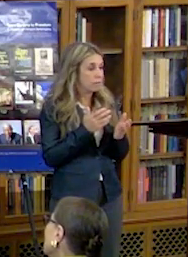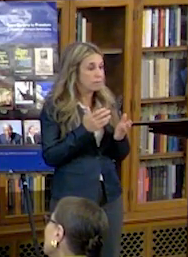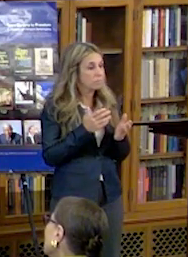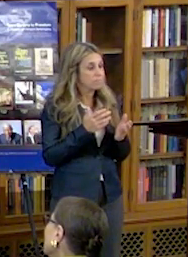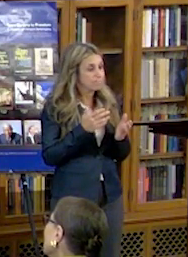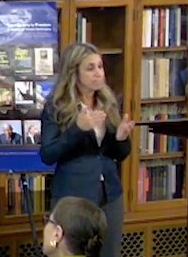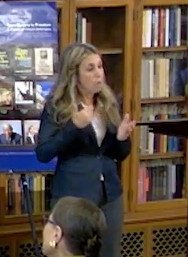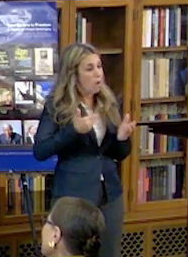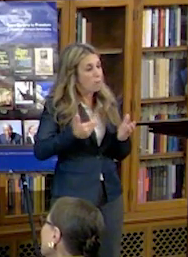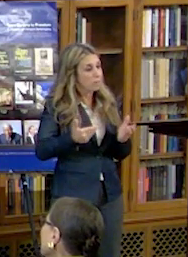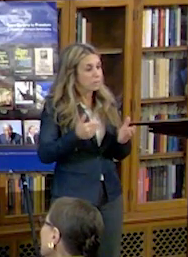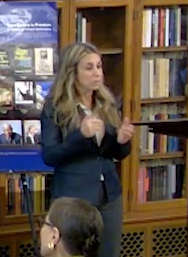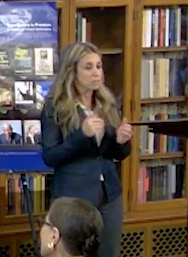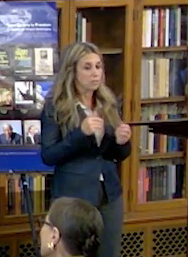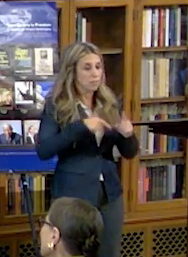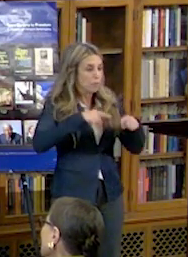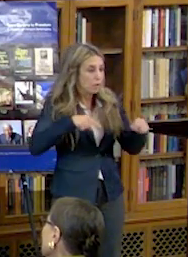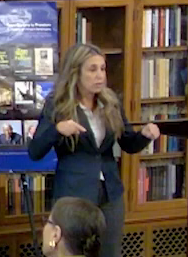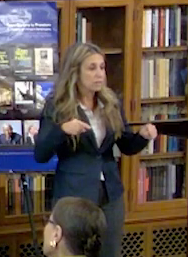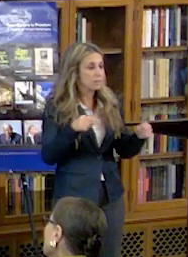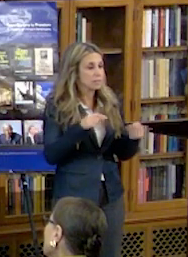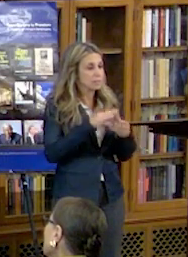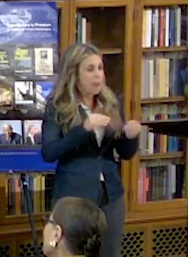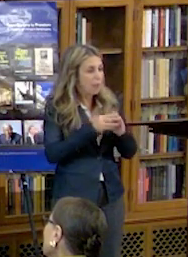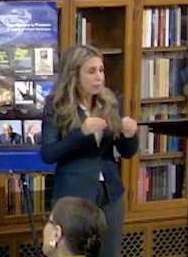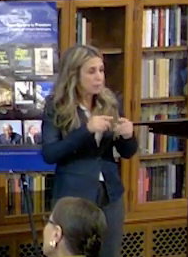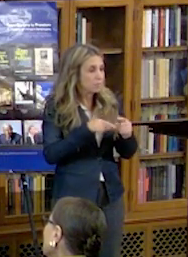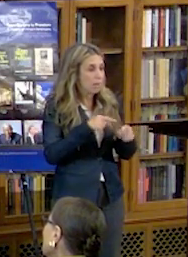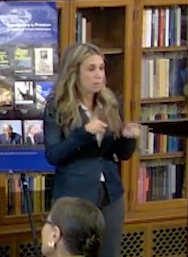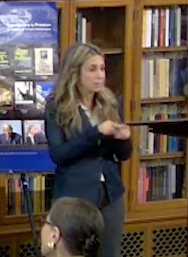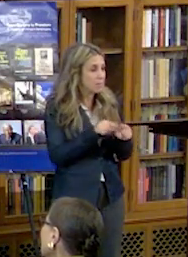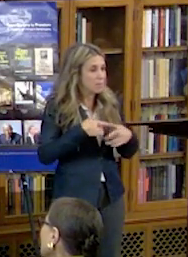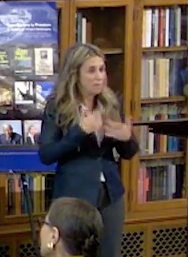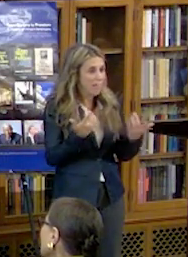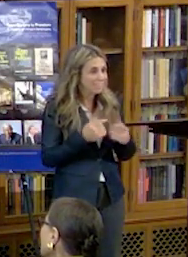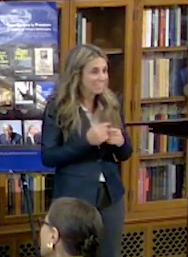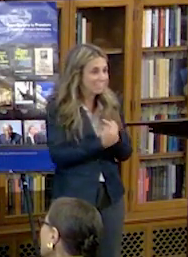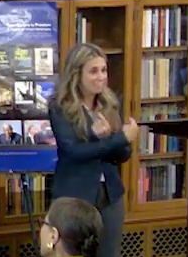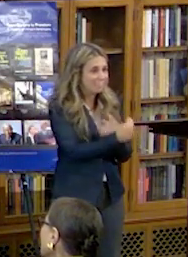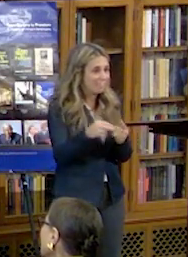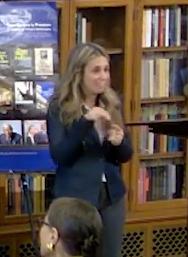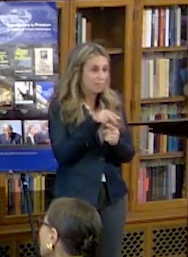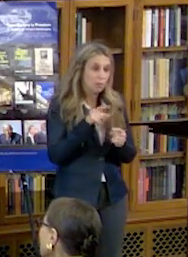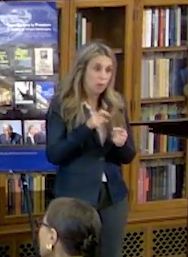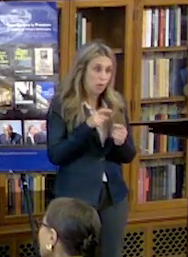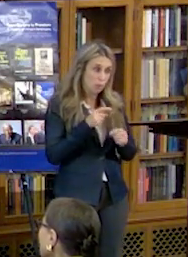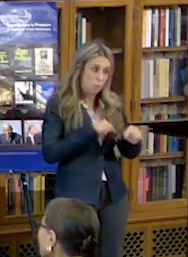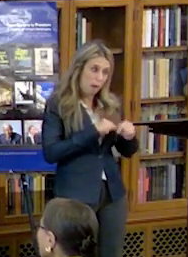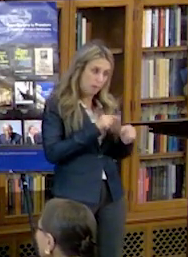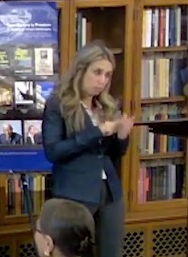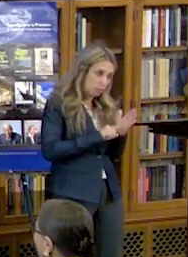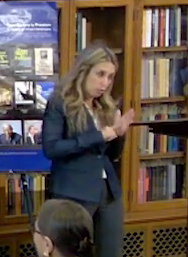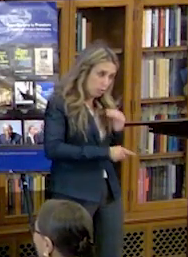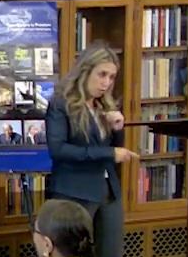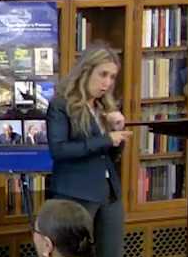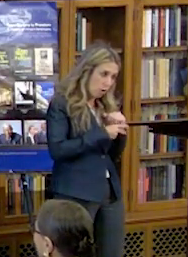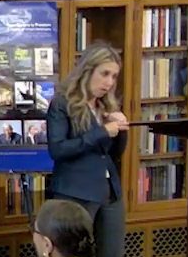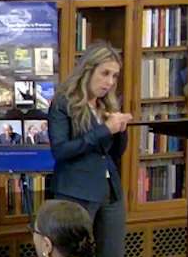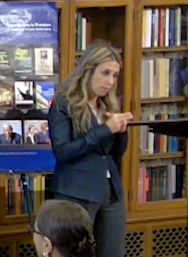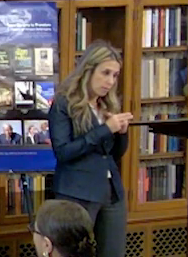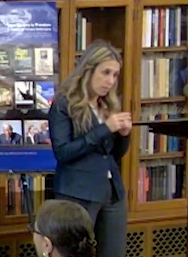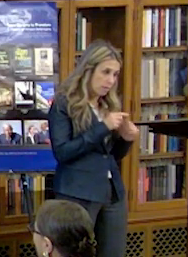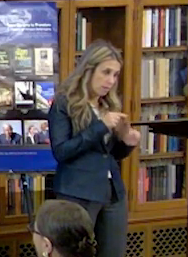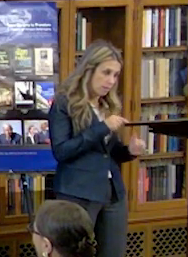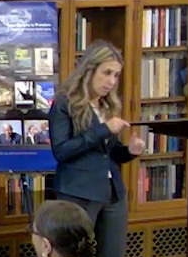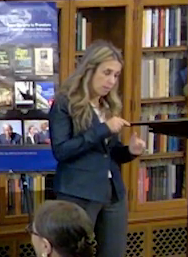um there could be various um narratives about the same event but we go to the archives that's what hin always taught us you go to the